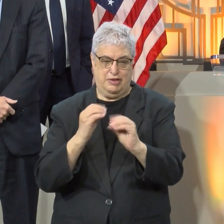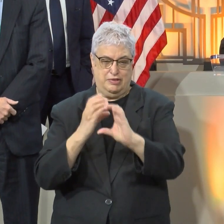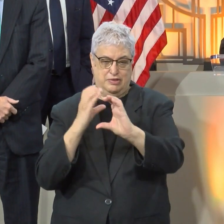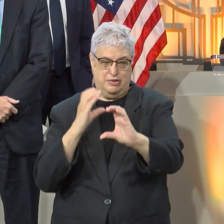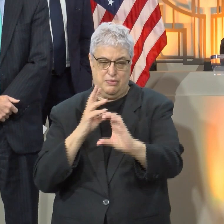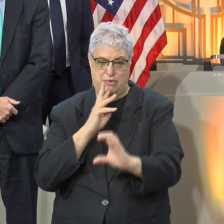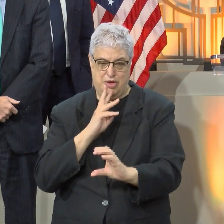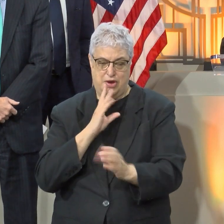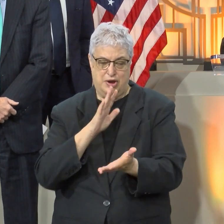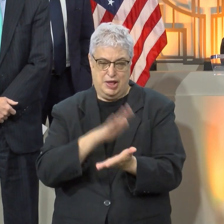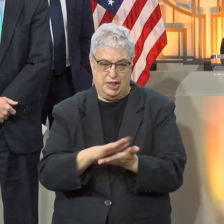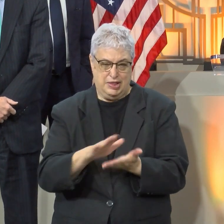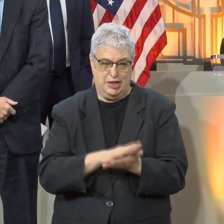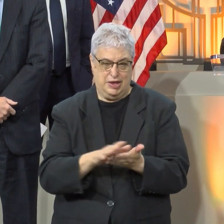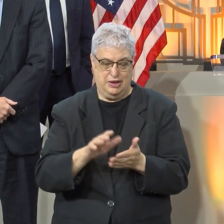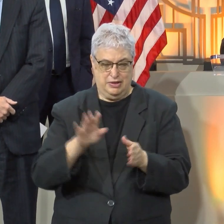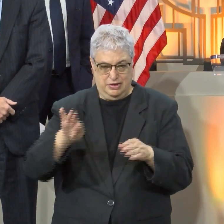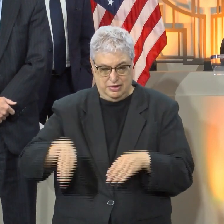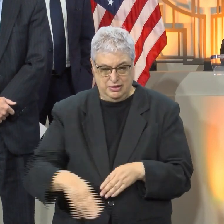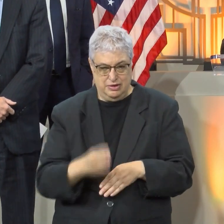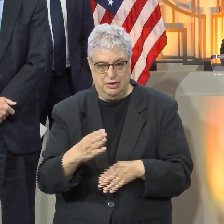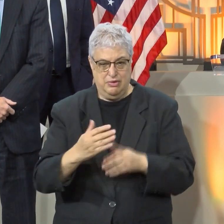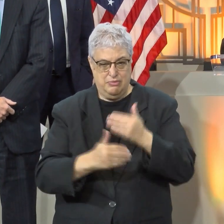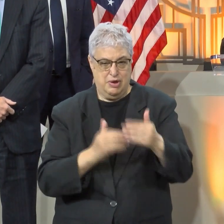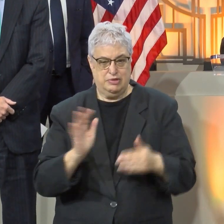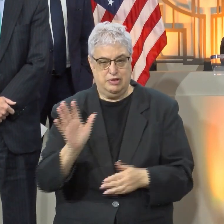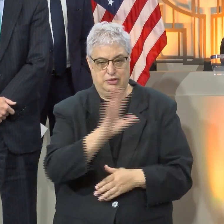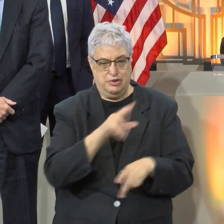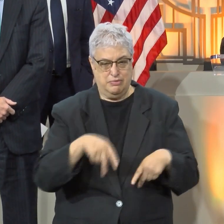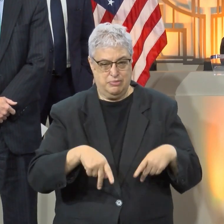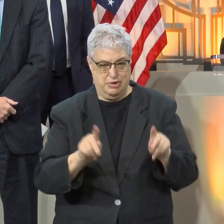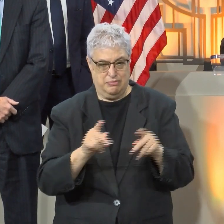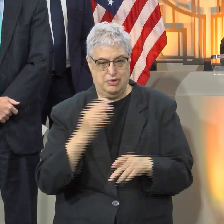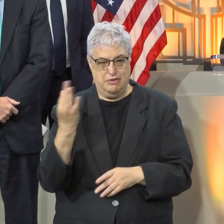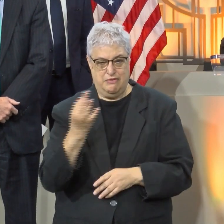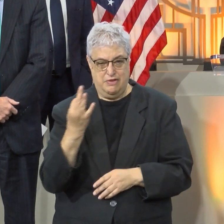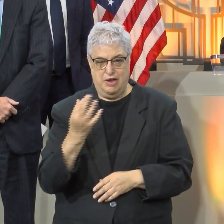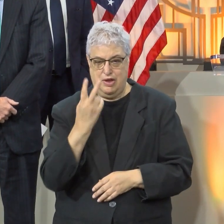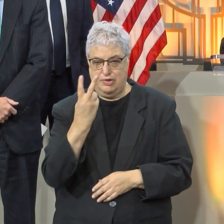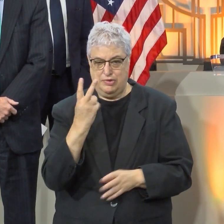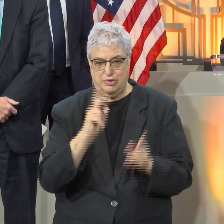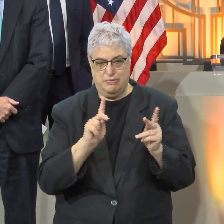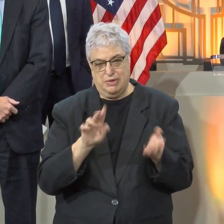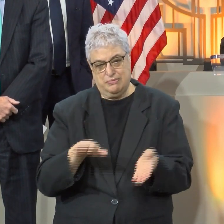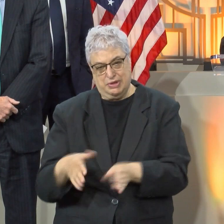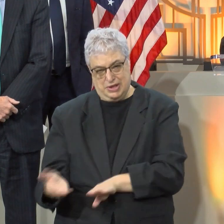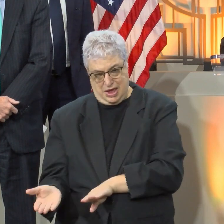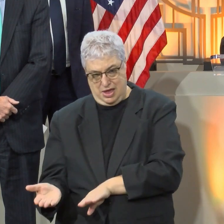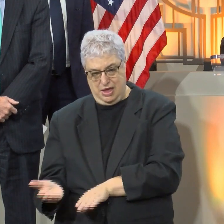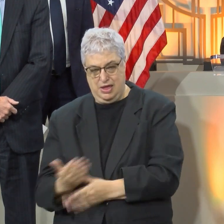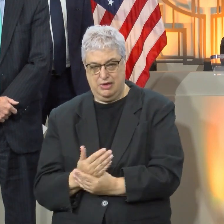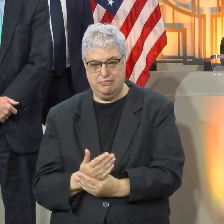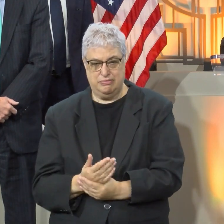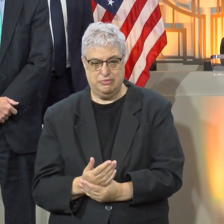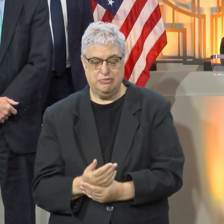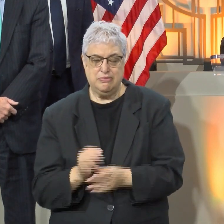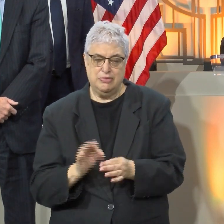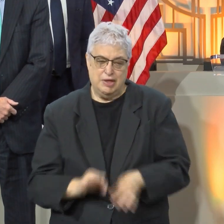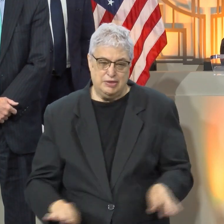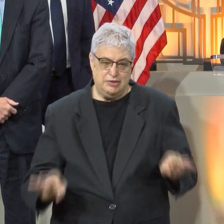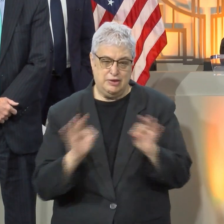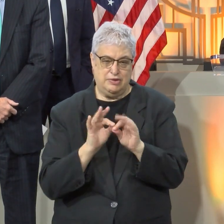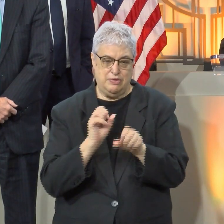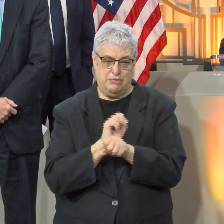that ditch or to process that permit. Friday, we lost 2 colleagues. They were essential